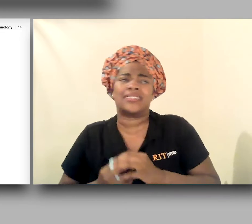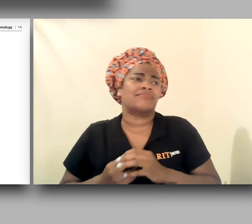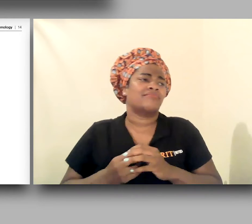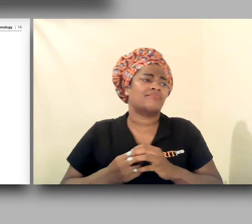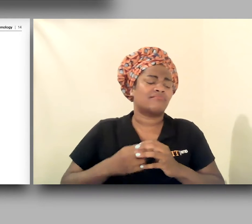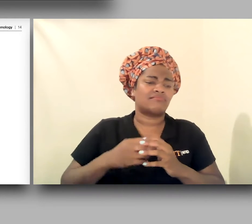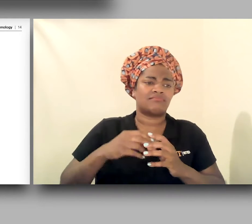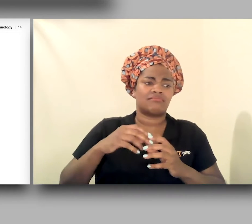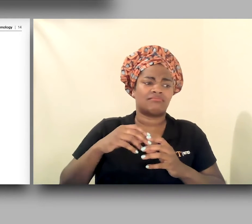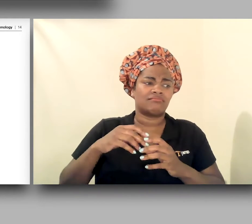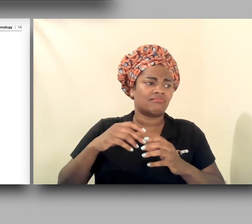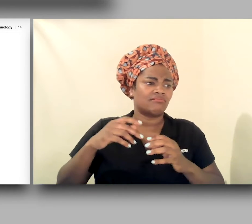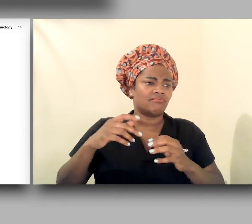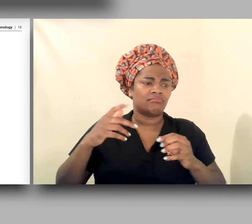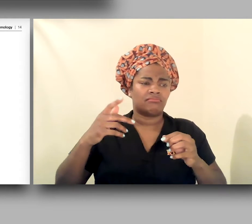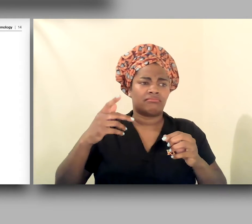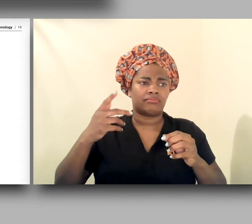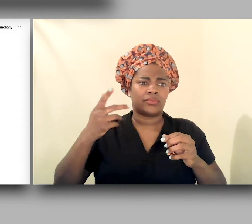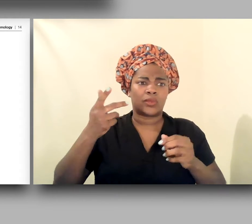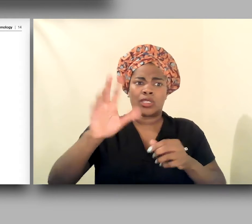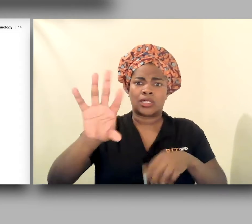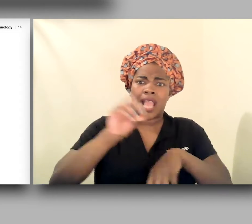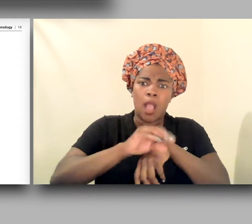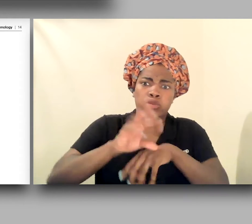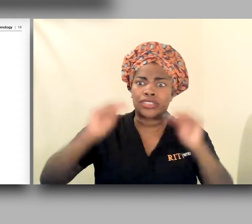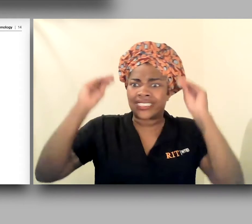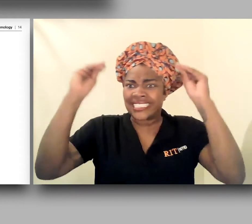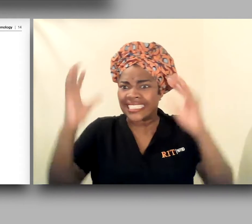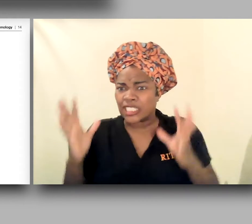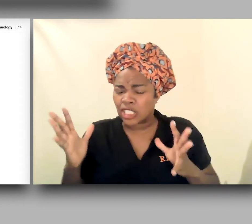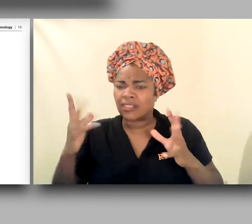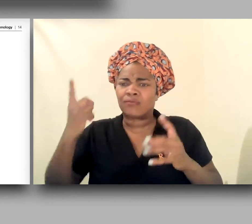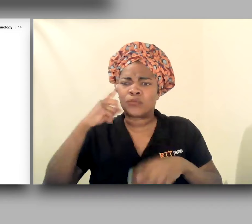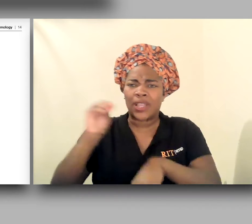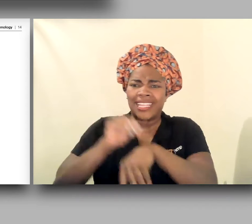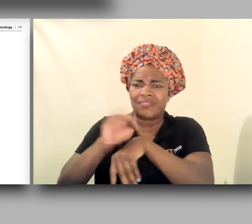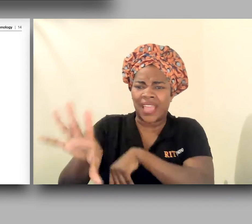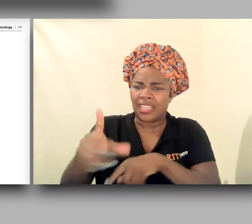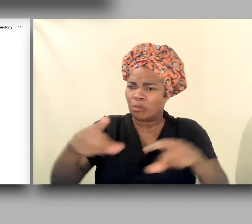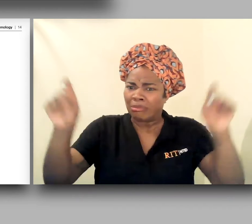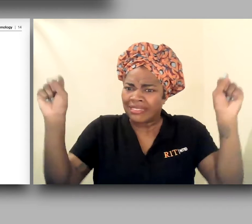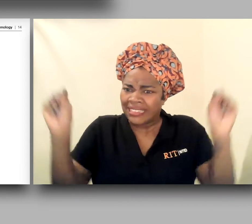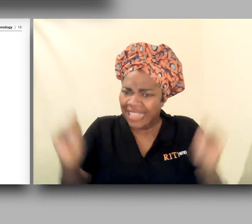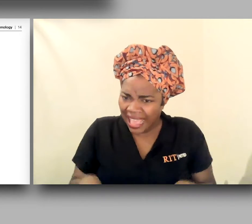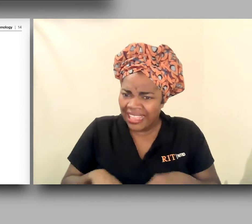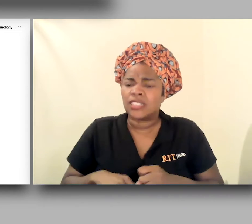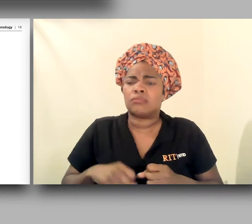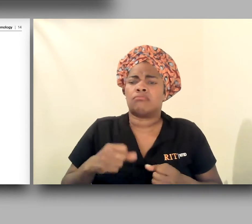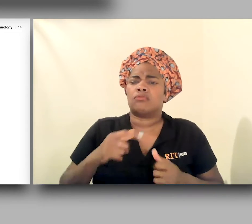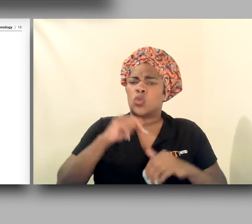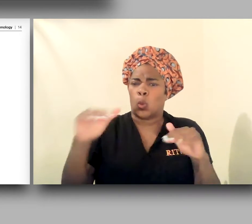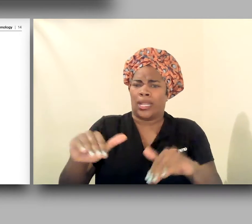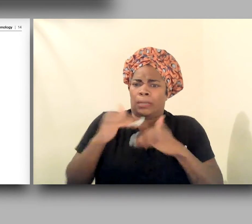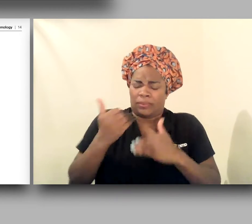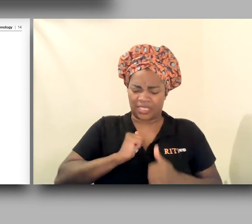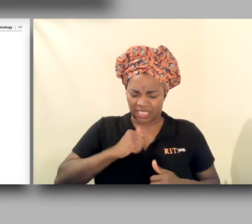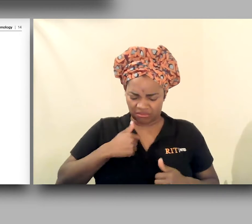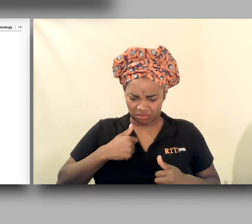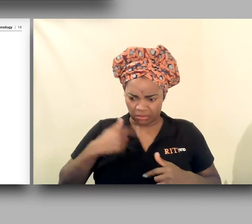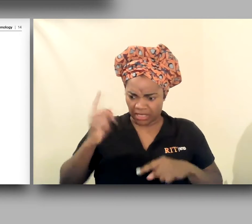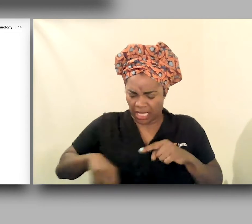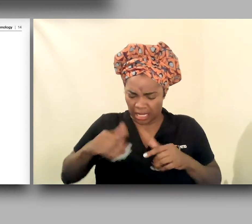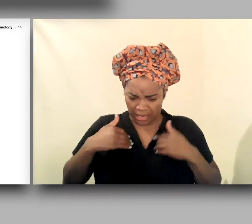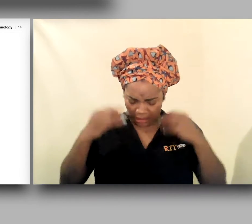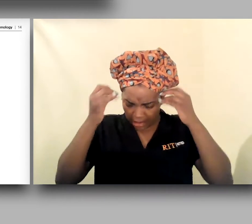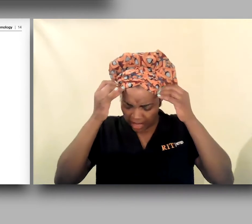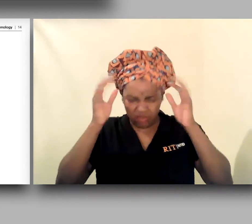A counselor or a teacher can also provide advice. Maybe you need some help just sort of